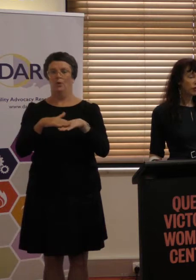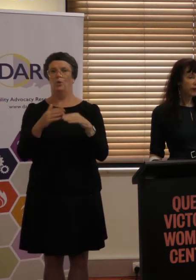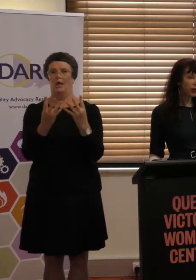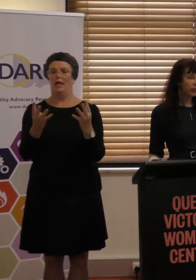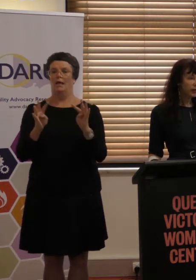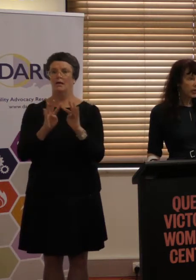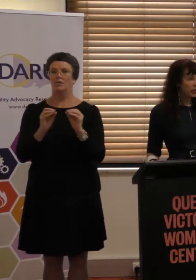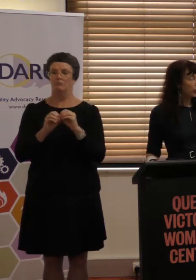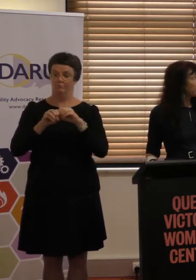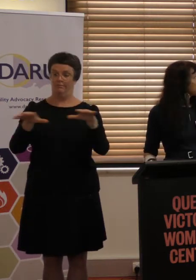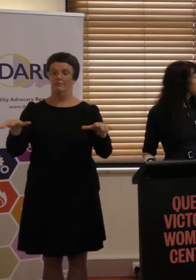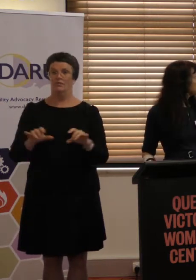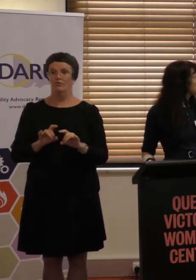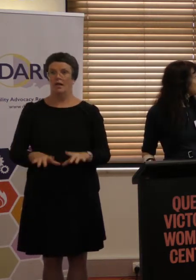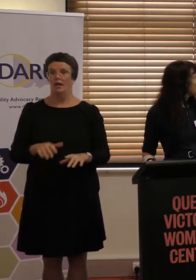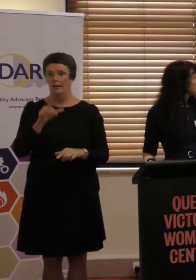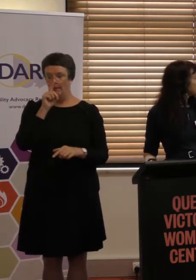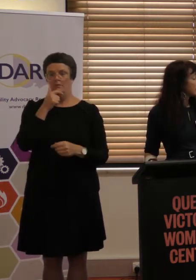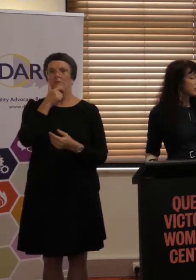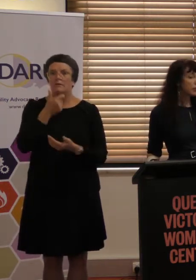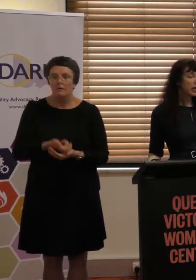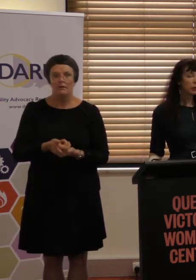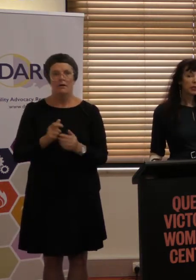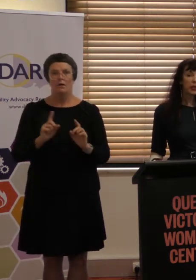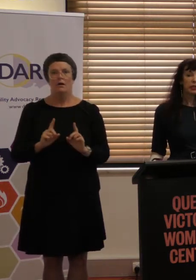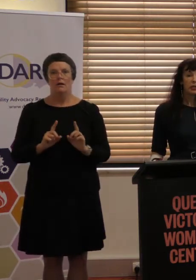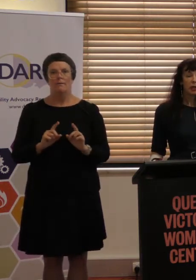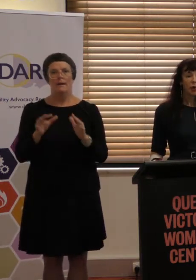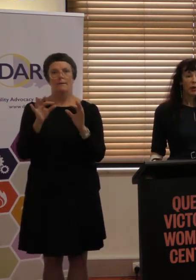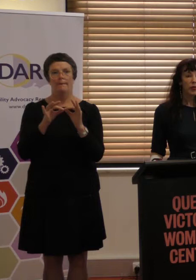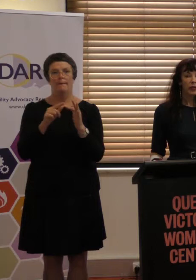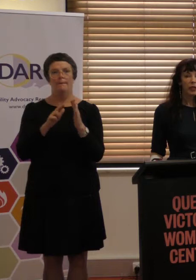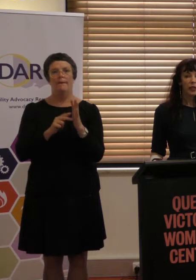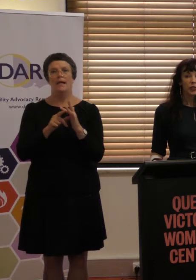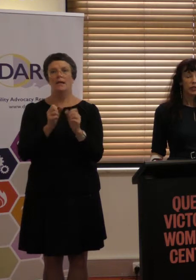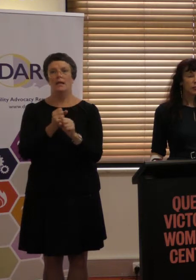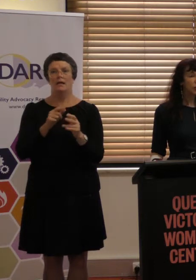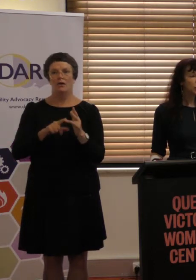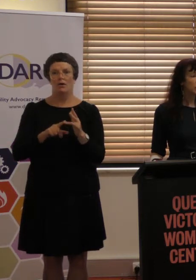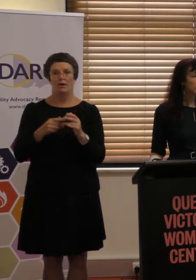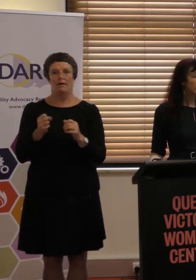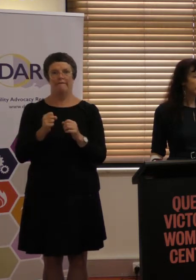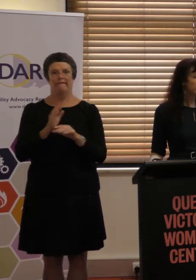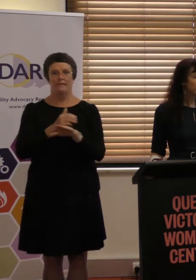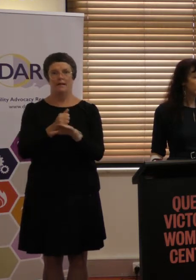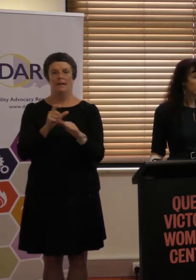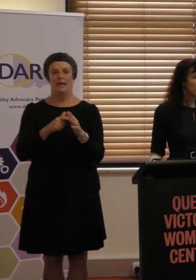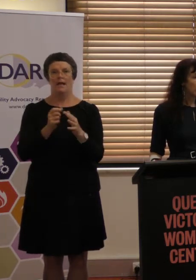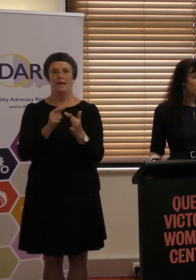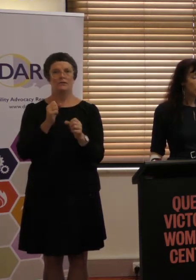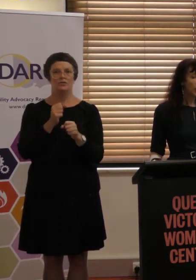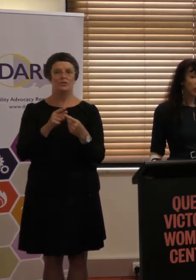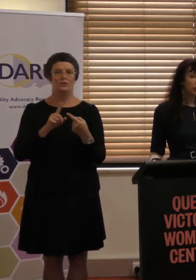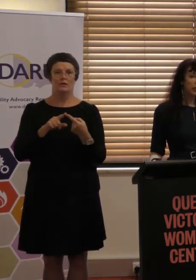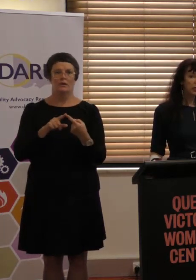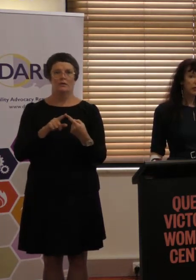were horrified. The only reason Bendigo SDS has been able to get away with their cages is because we didn't have a photo.